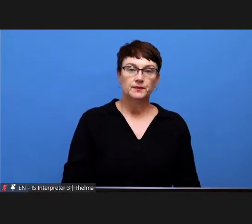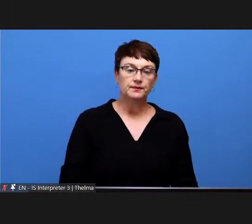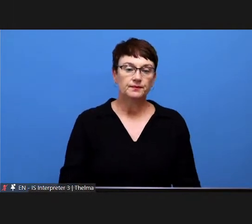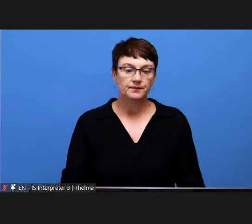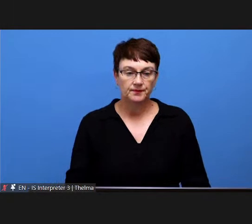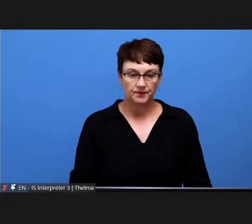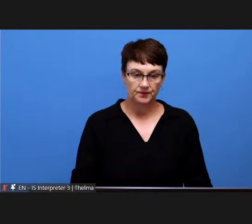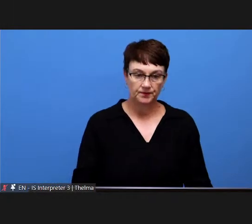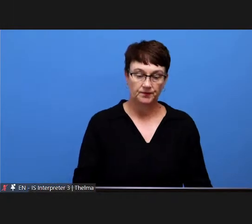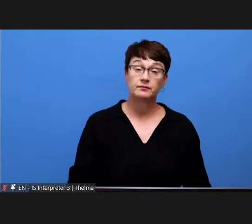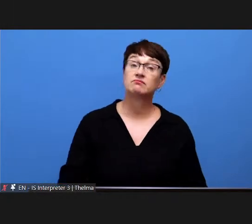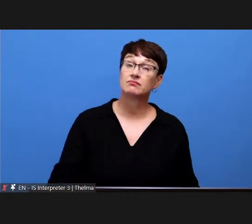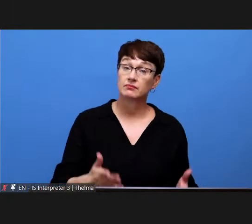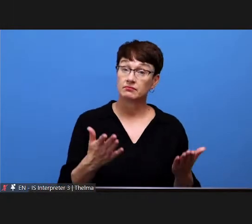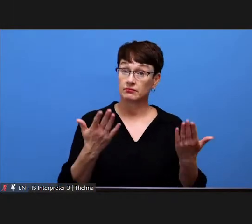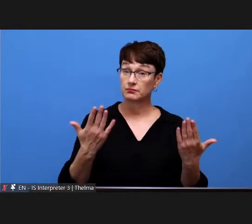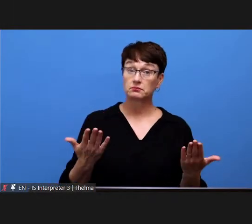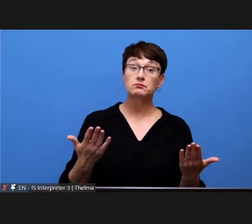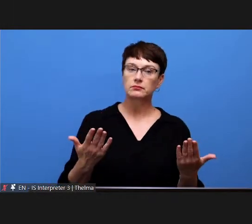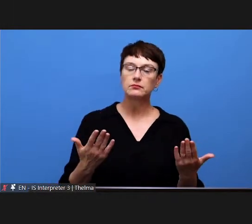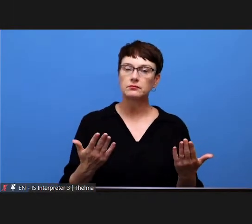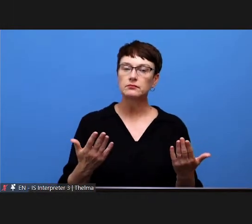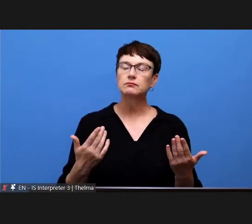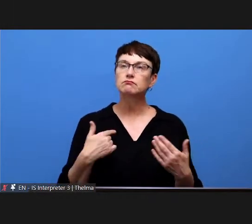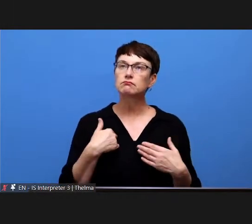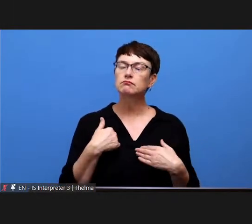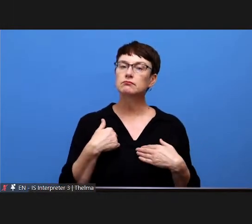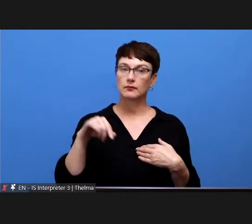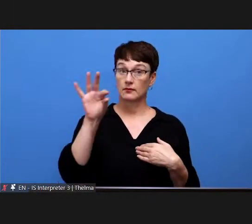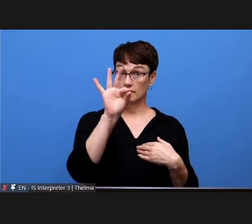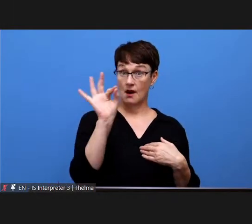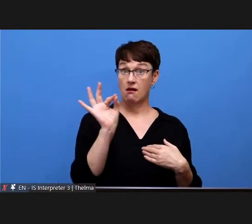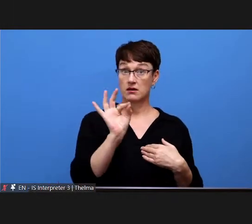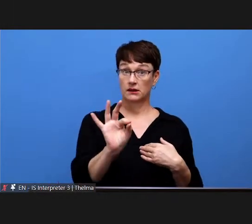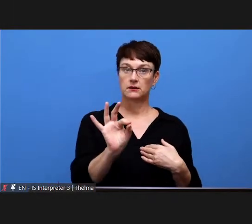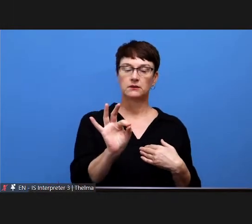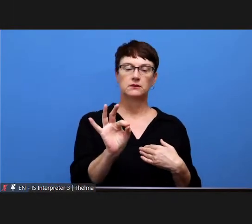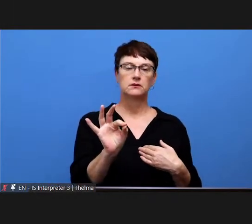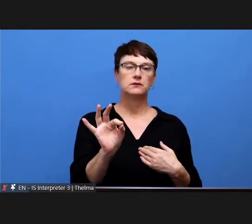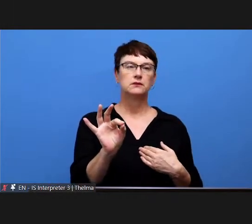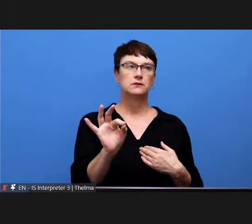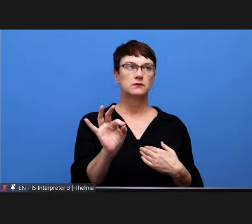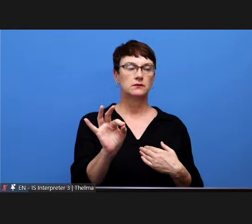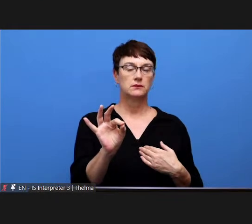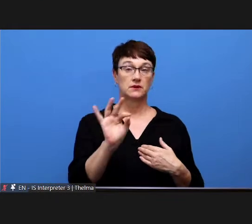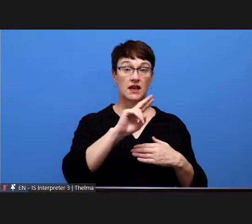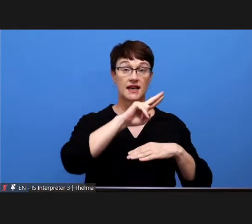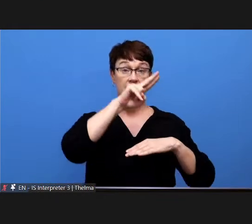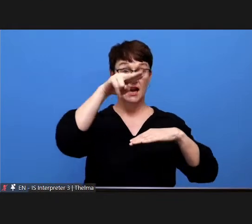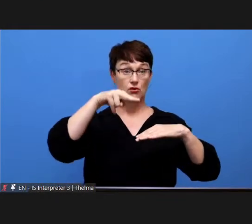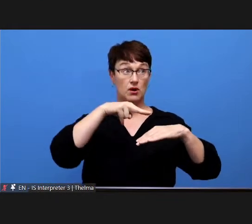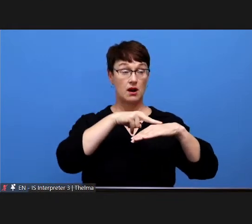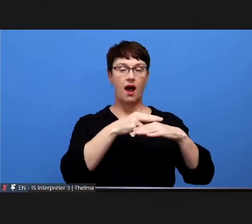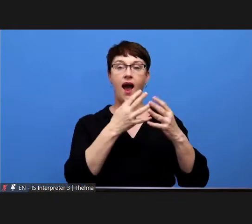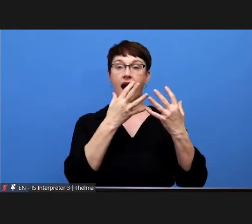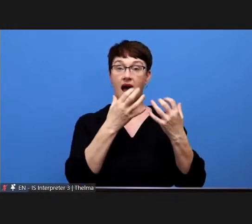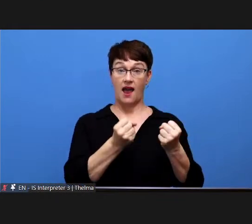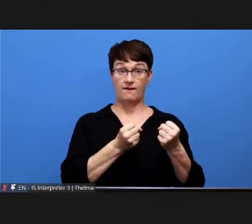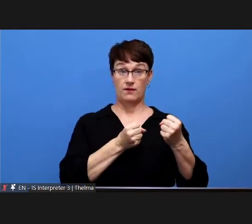Plan. How much are they linked to the national evaluation process? That's one thing. And from